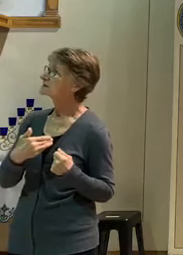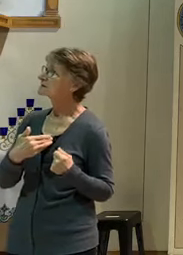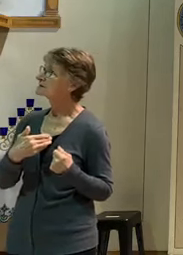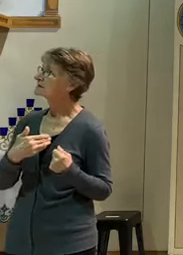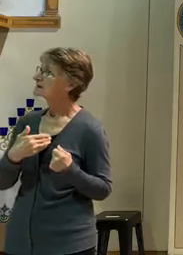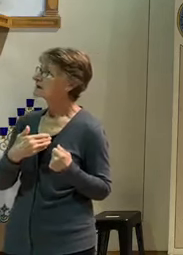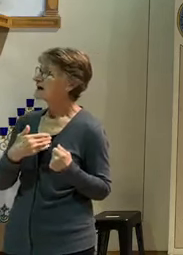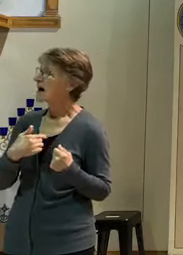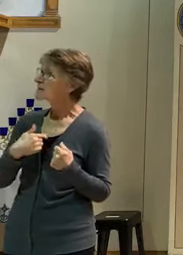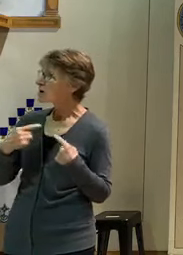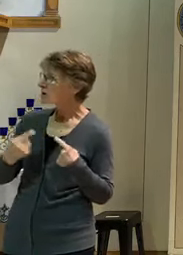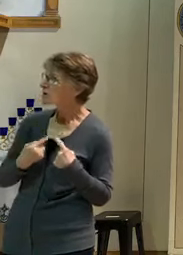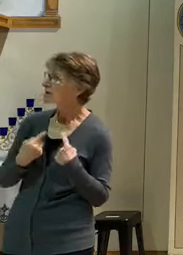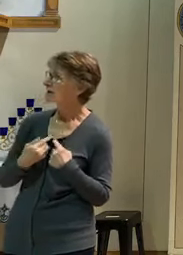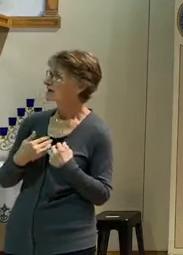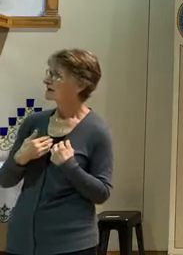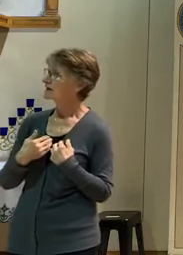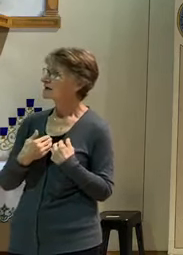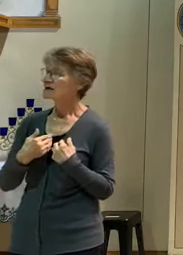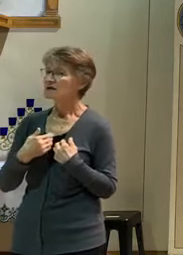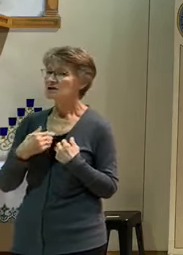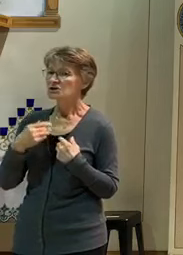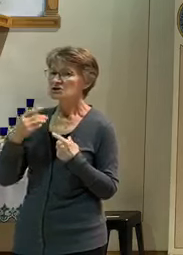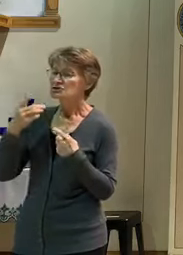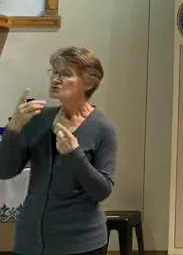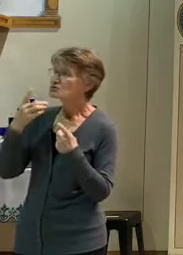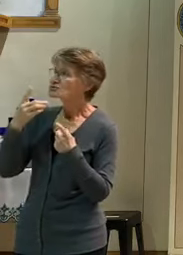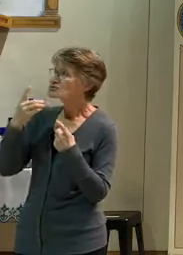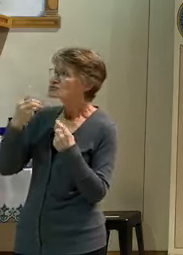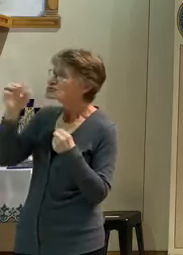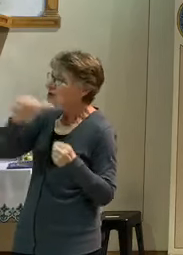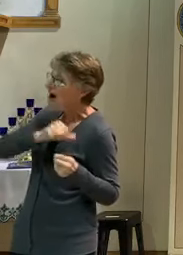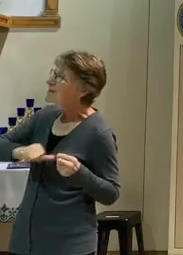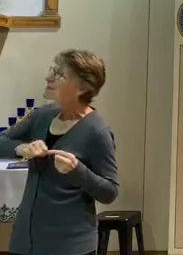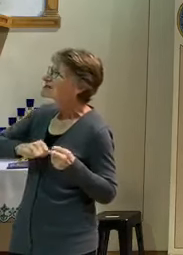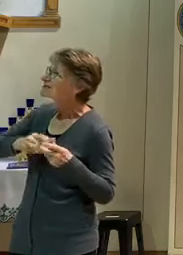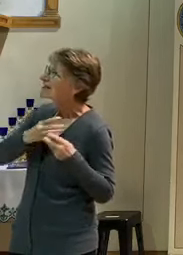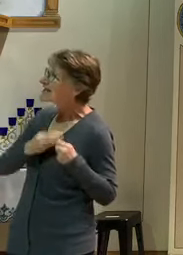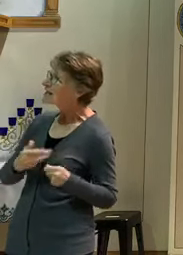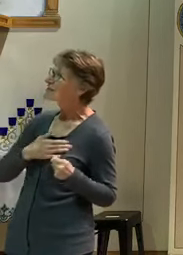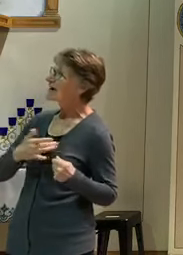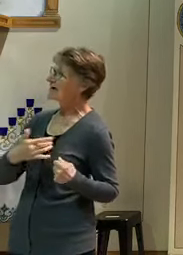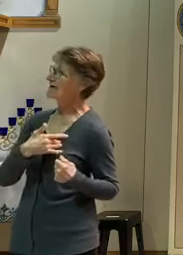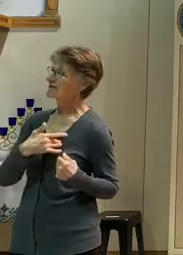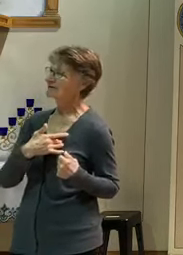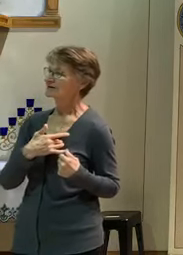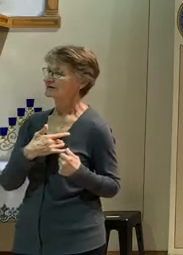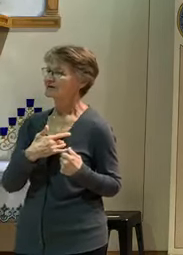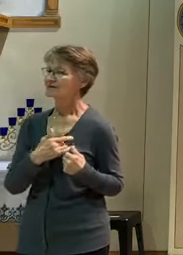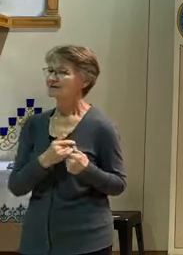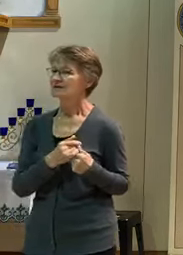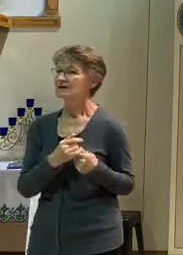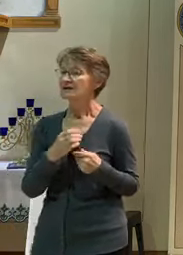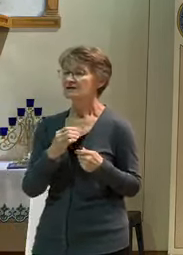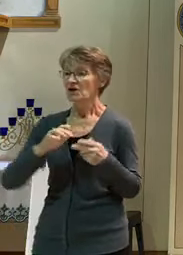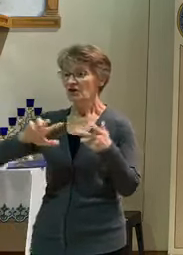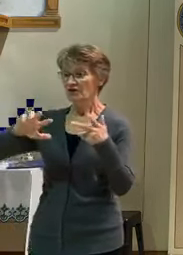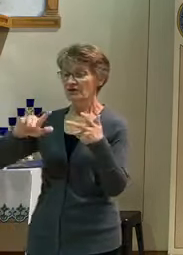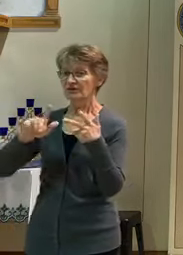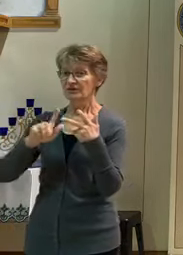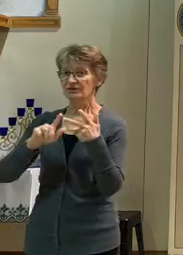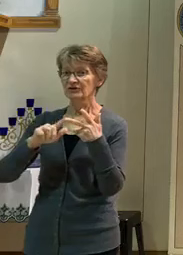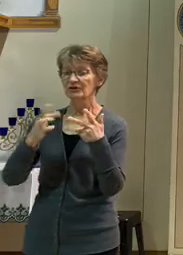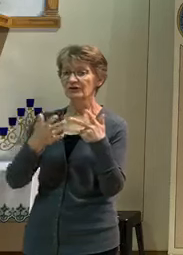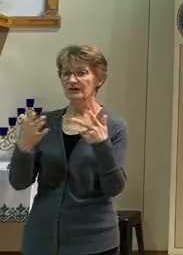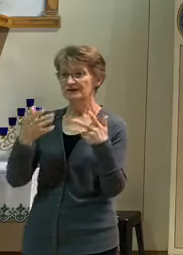is hurting. I invite you, do your operation and heal the heart. The third thing I